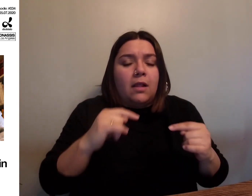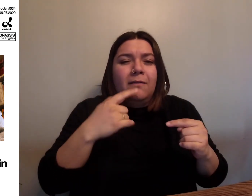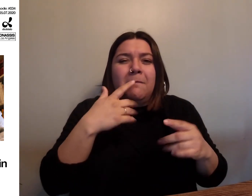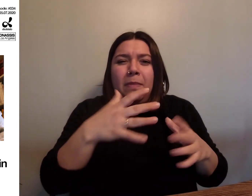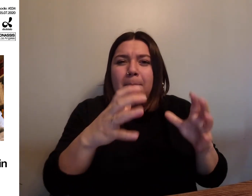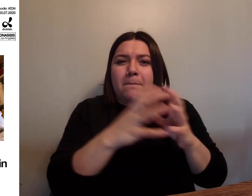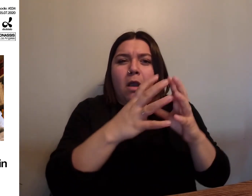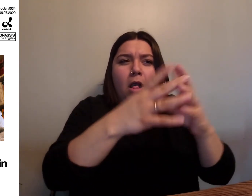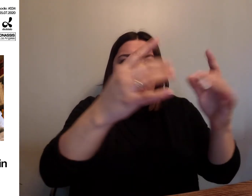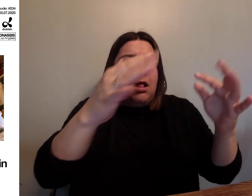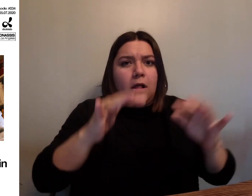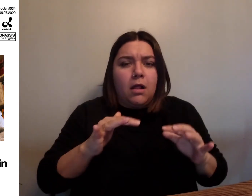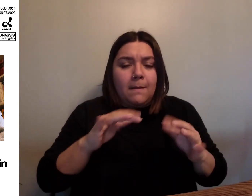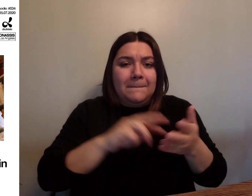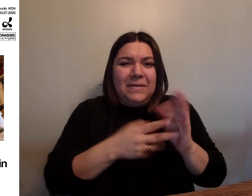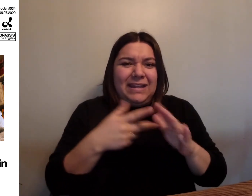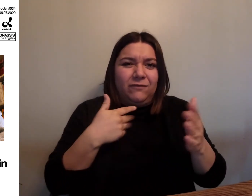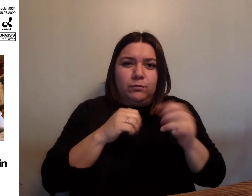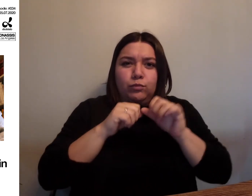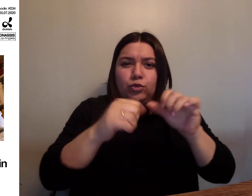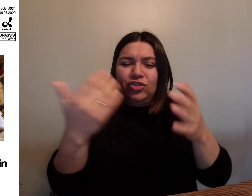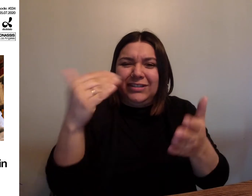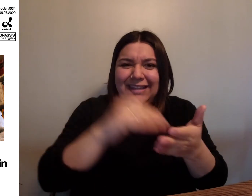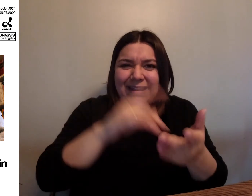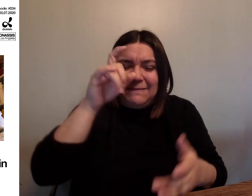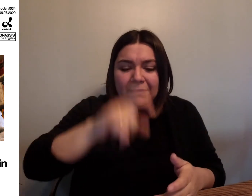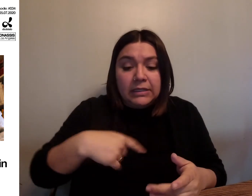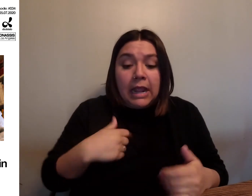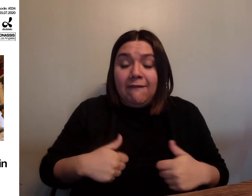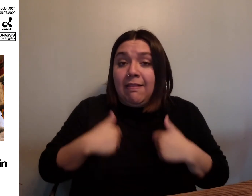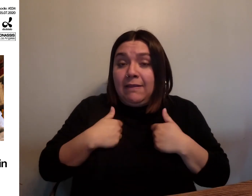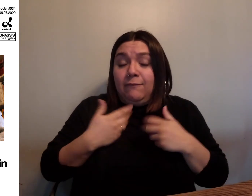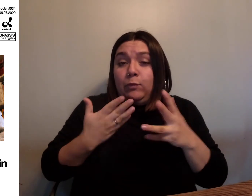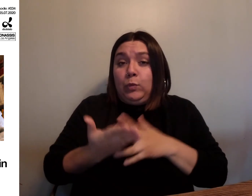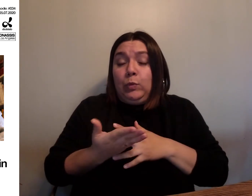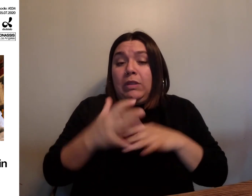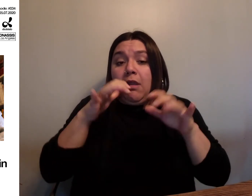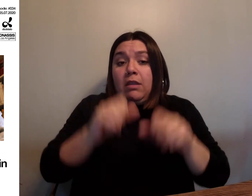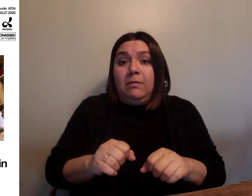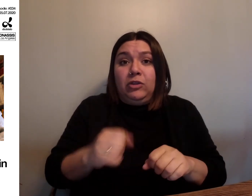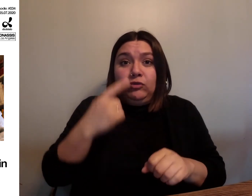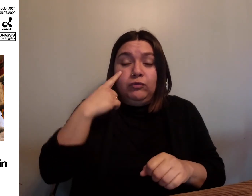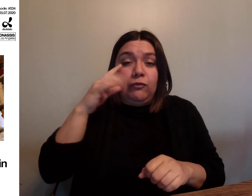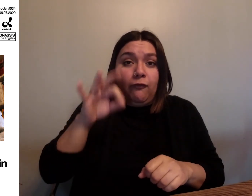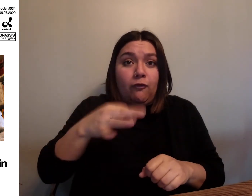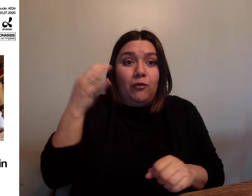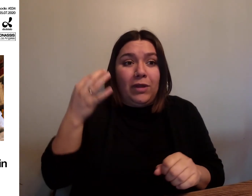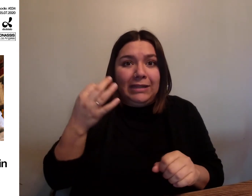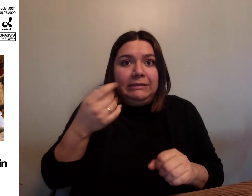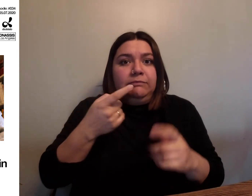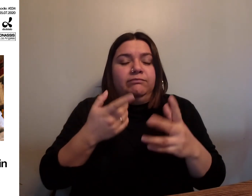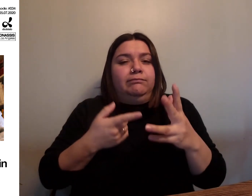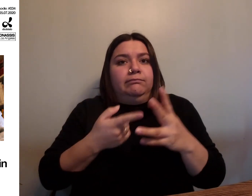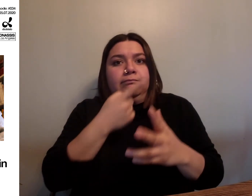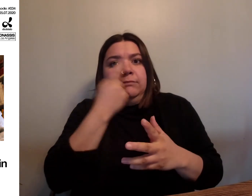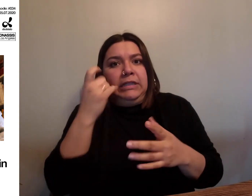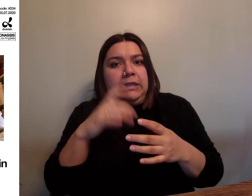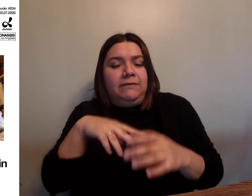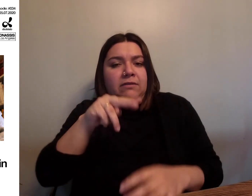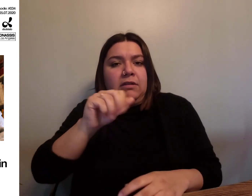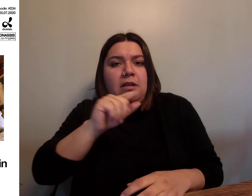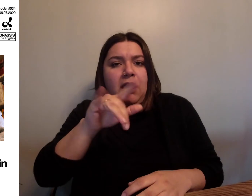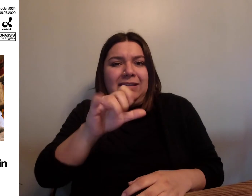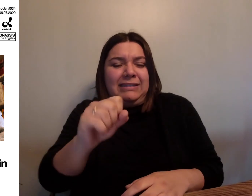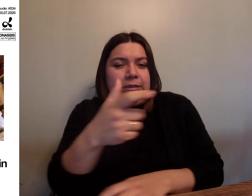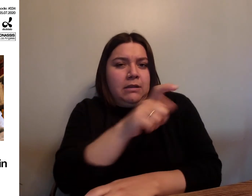But yes, I have lived through the occupation of France under the Nazis. I've lived through the